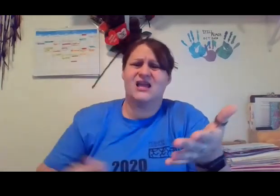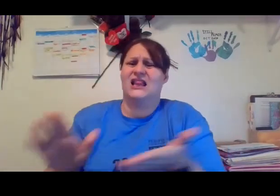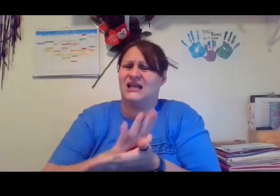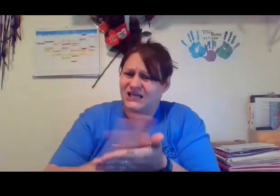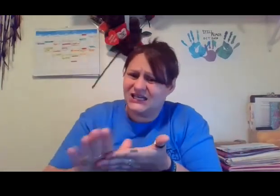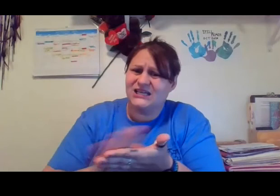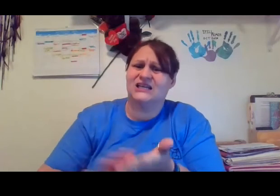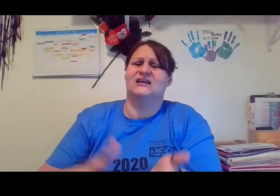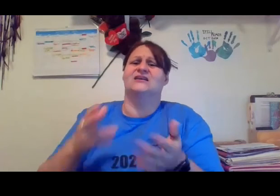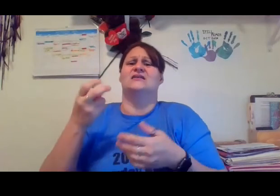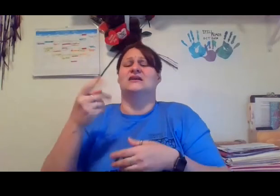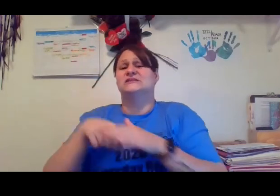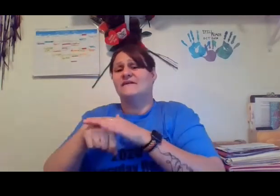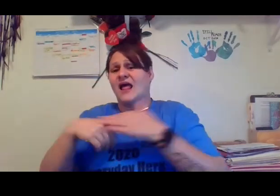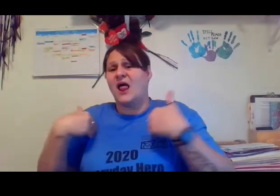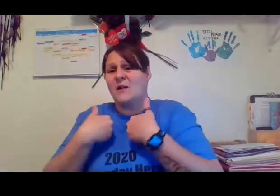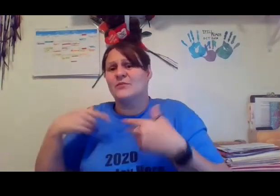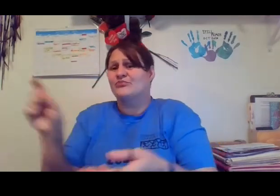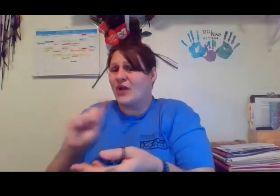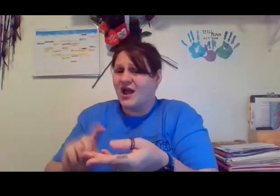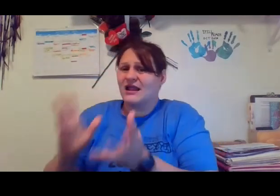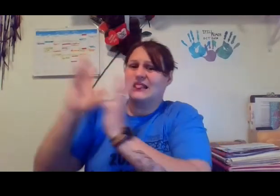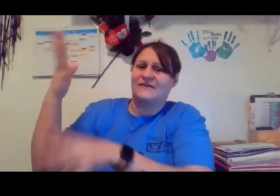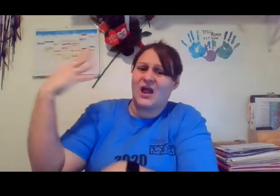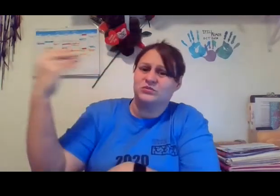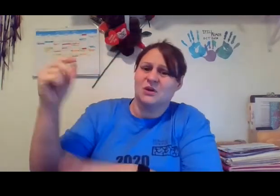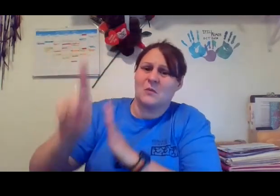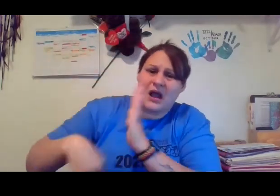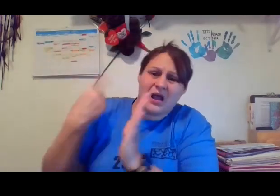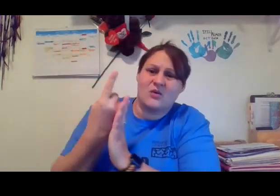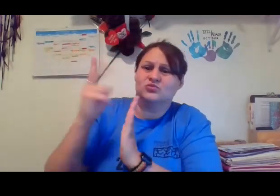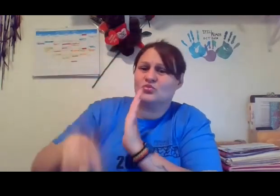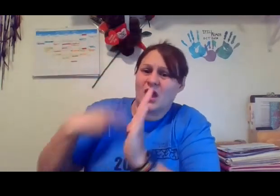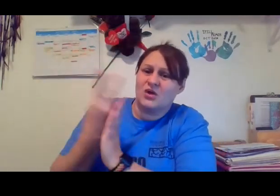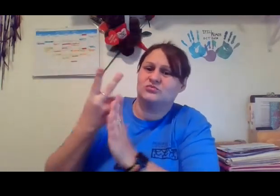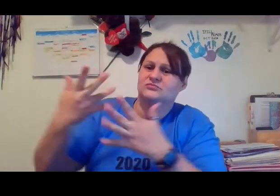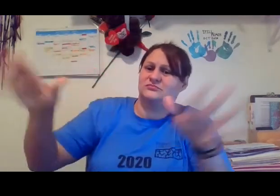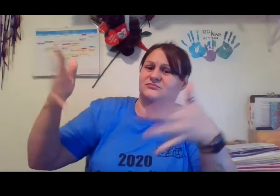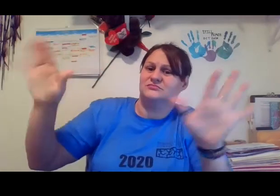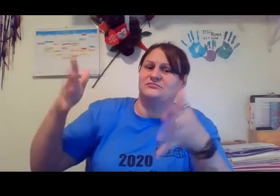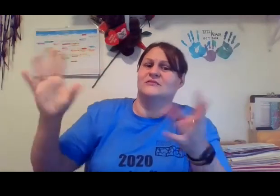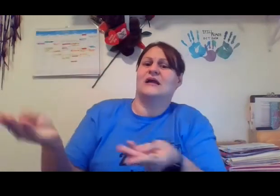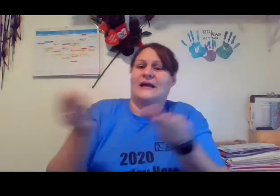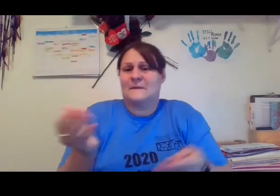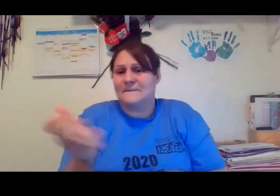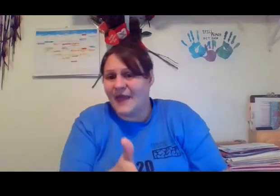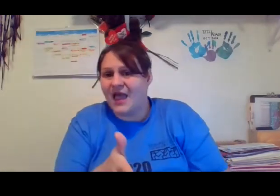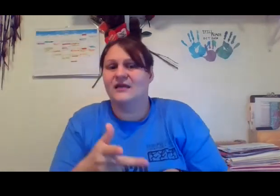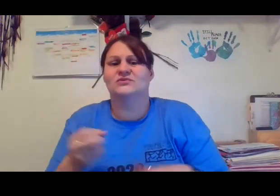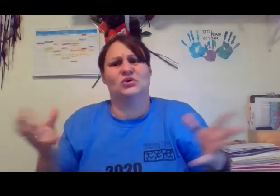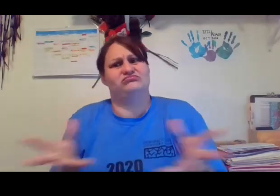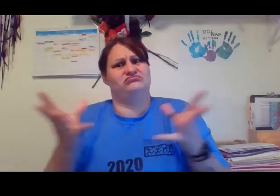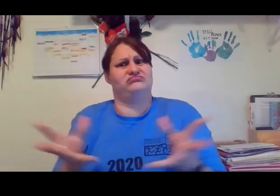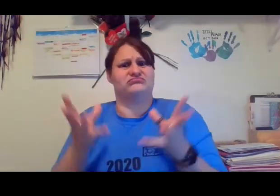When we come back in the house, before we come back in the house, spray them down. Leave them outside for an hour after they've been sprayed,